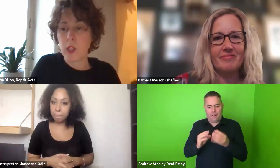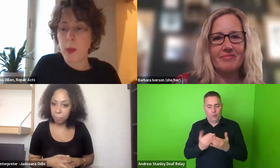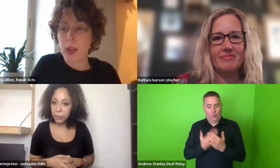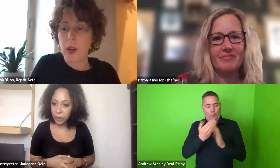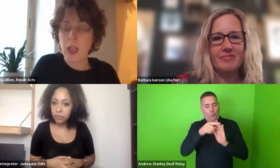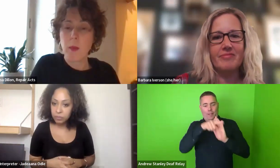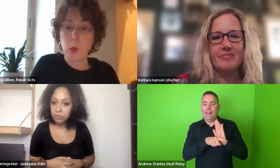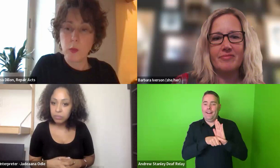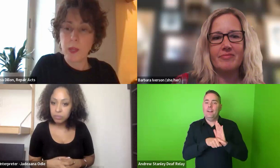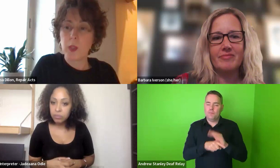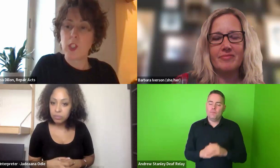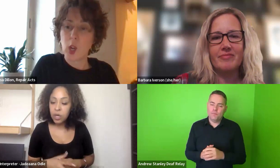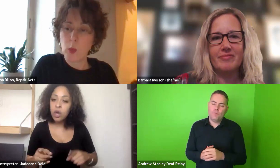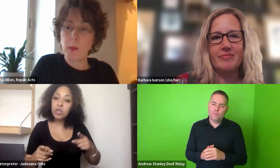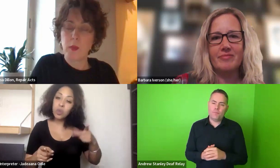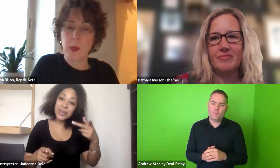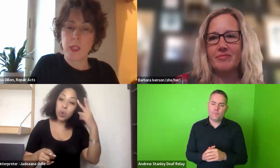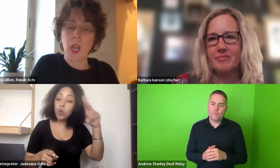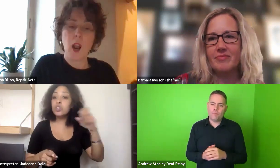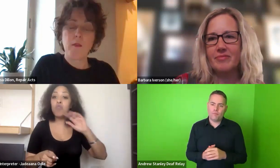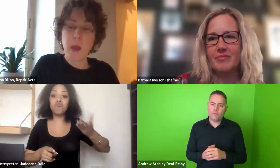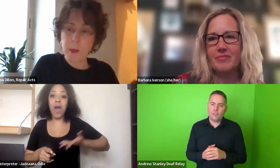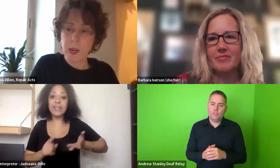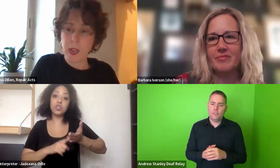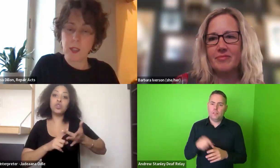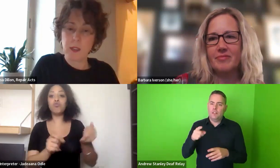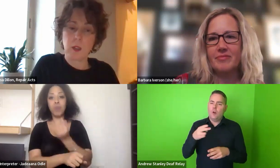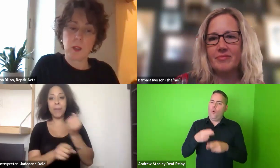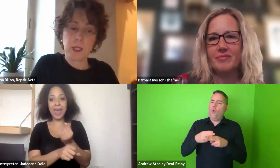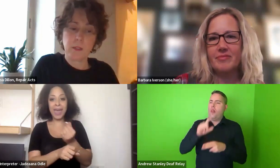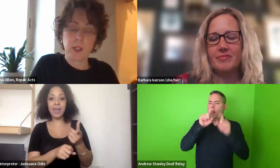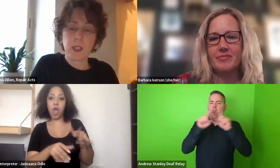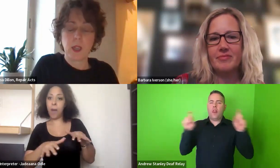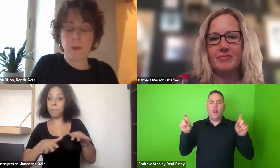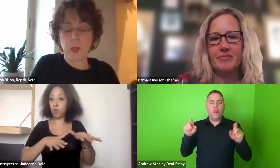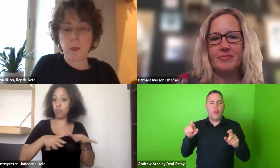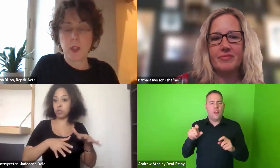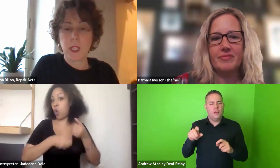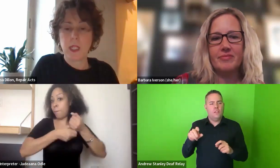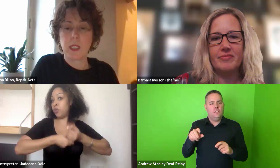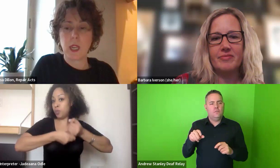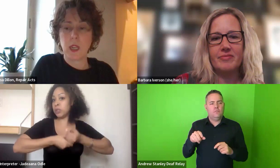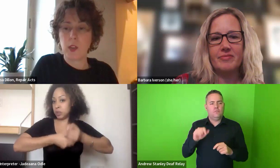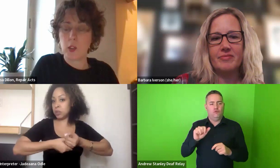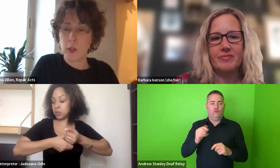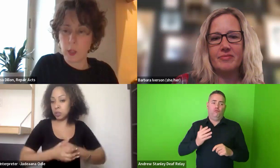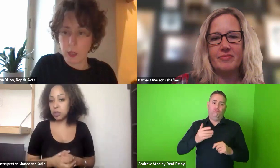the right to repair movement, which is a global movement of many, many actors across different